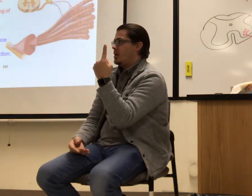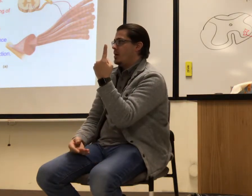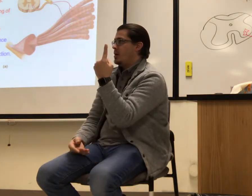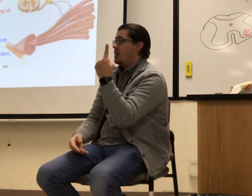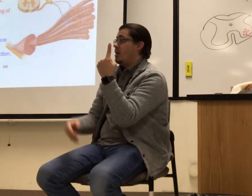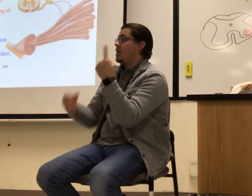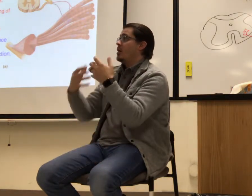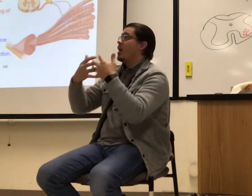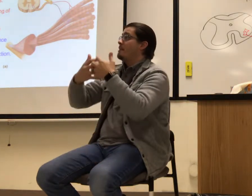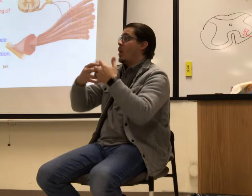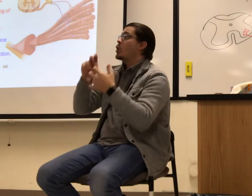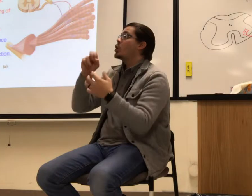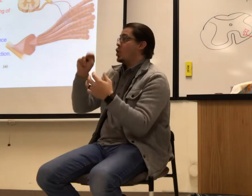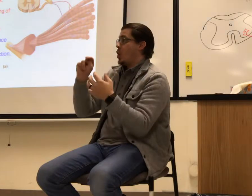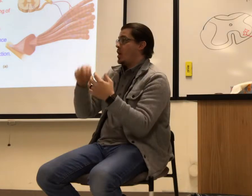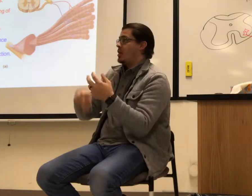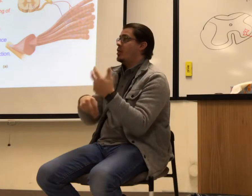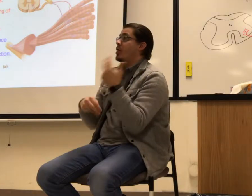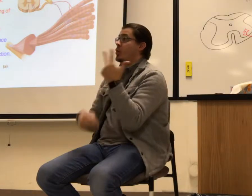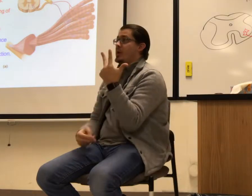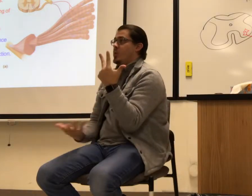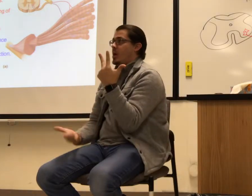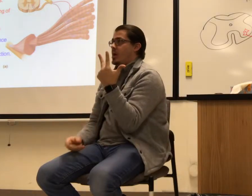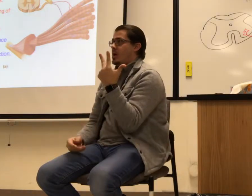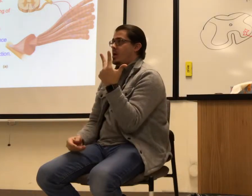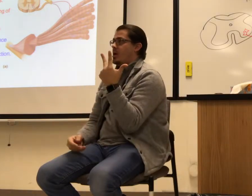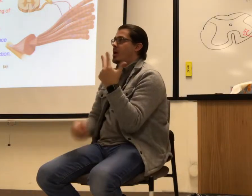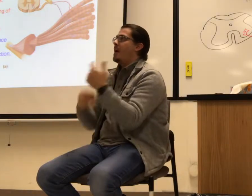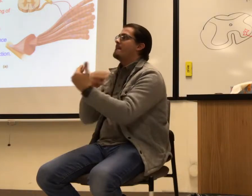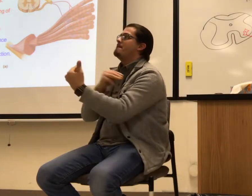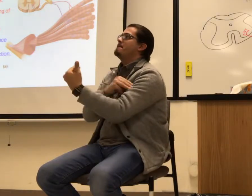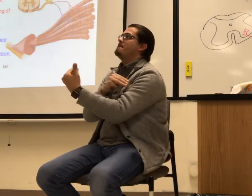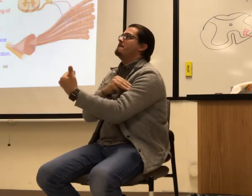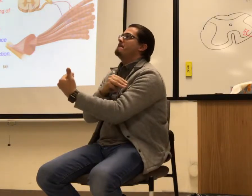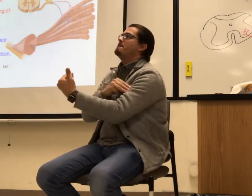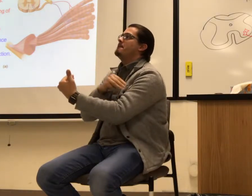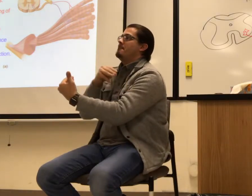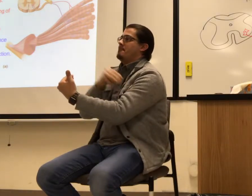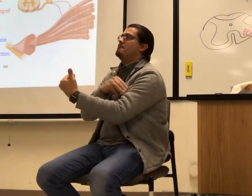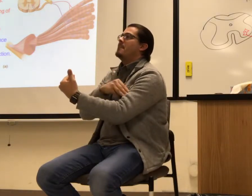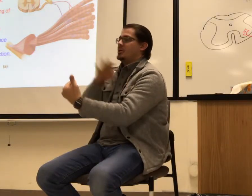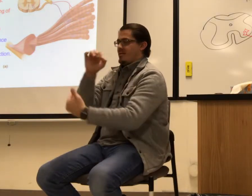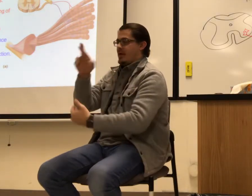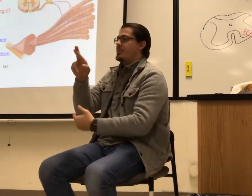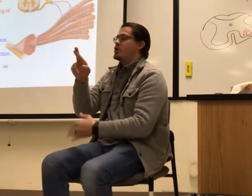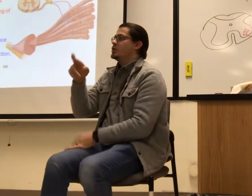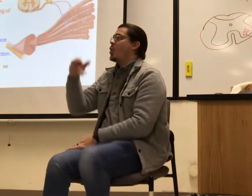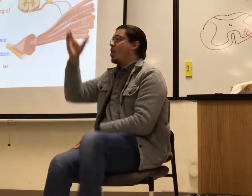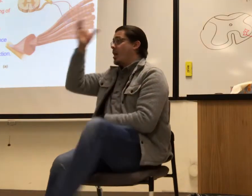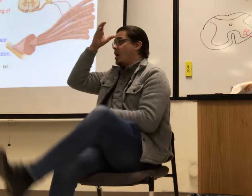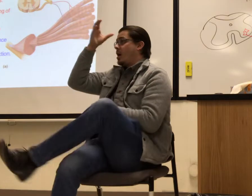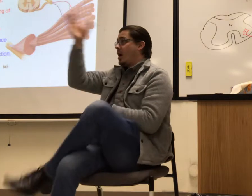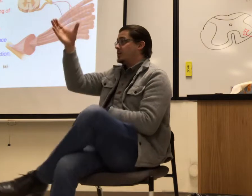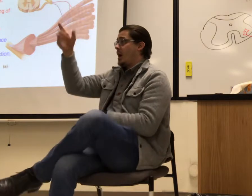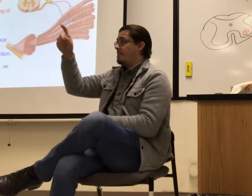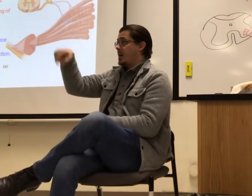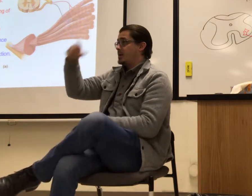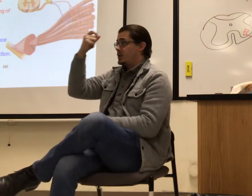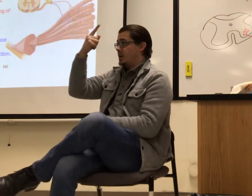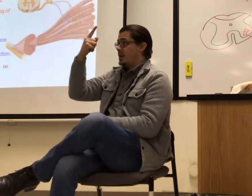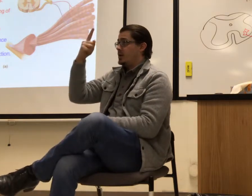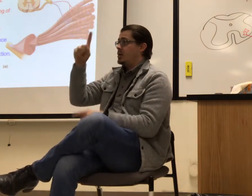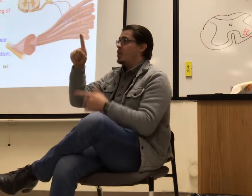The motor neuron. What's the three? The muscle fibers. And so the concept to understand, when